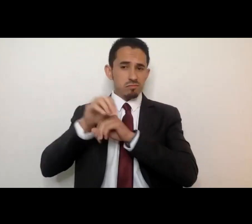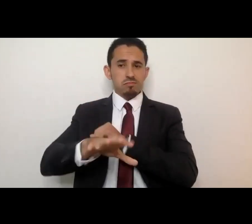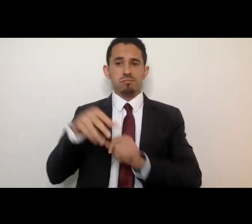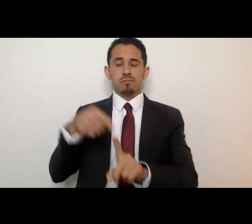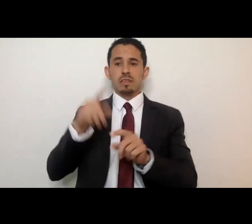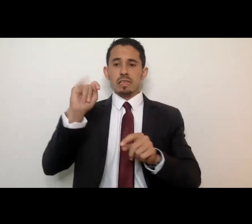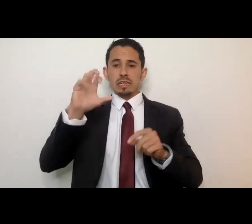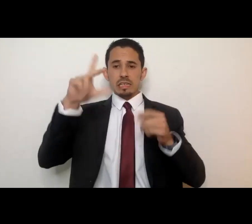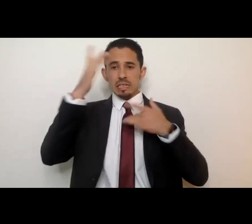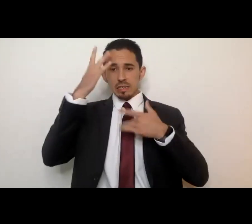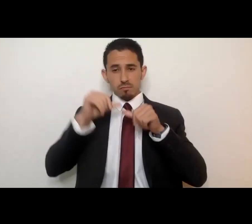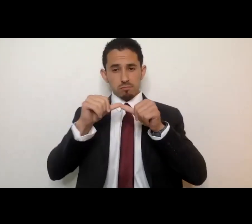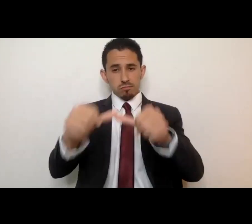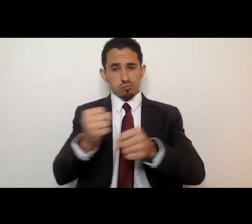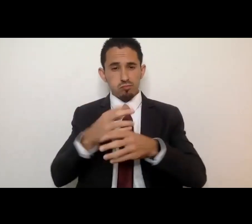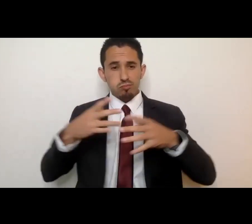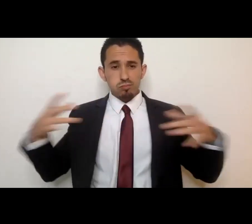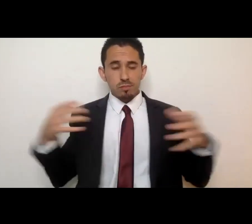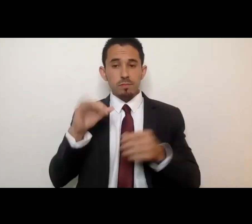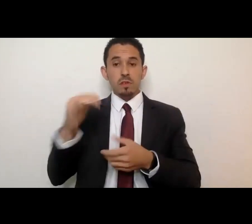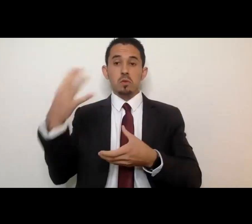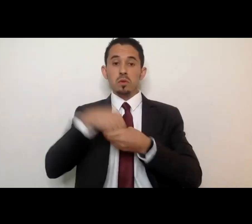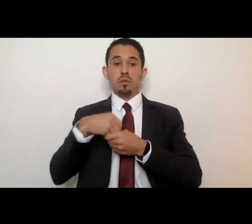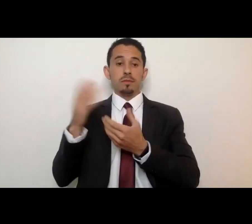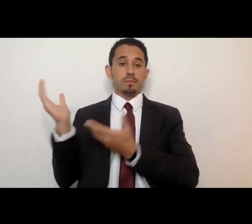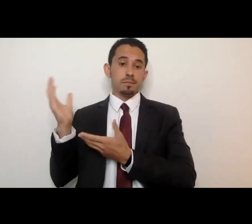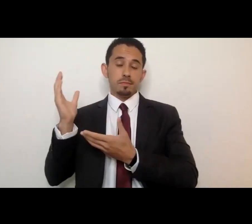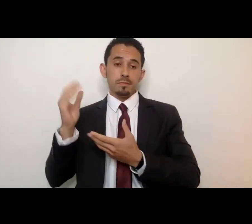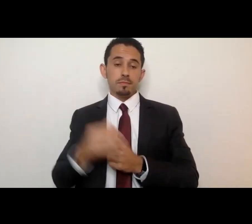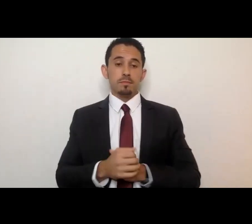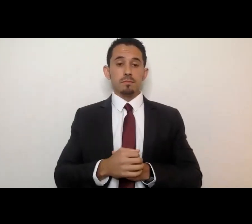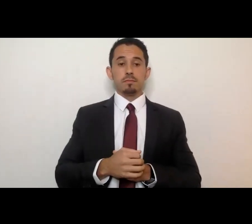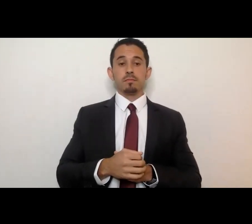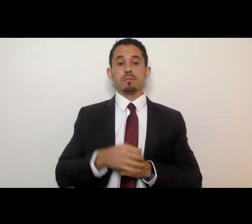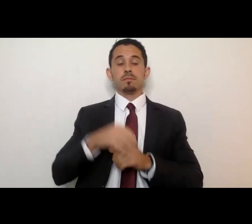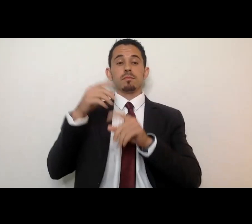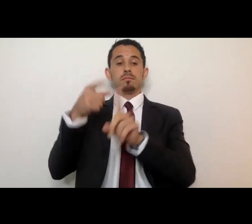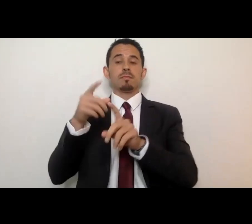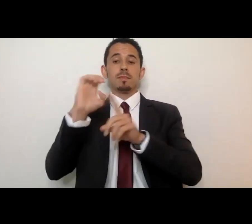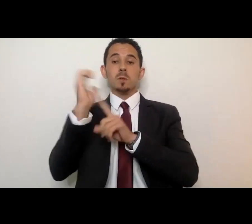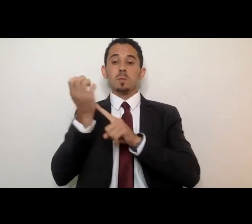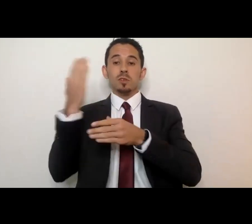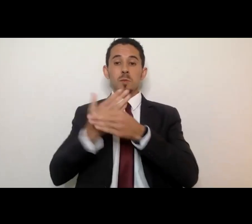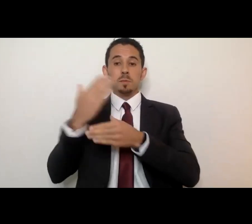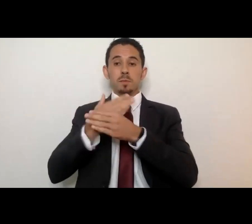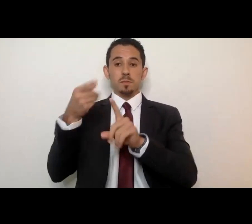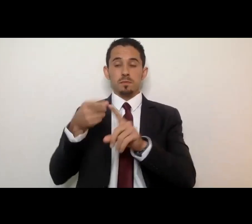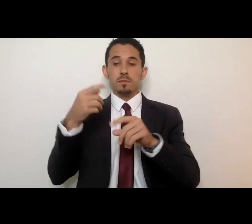There are many variables involved in tick-borne diseases and how they continue to spread. I've included some of them